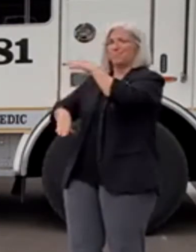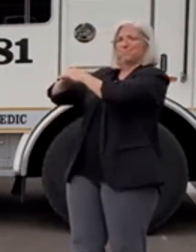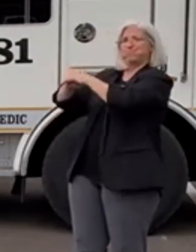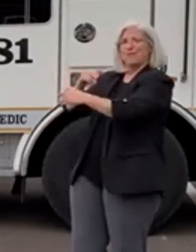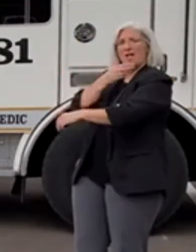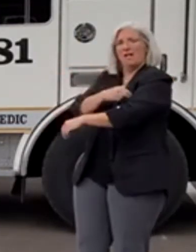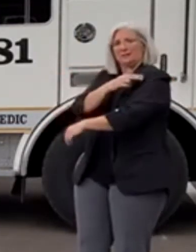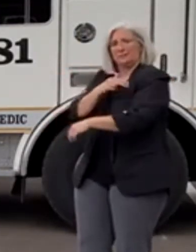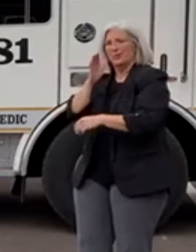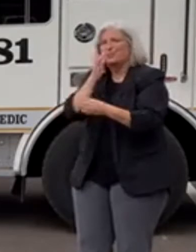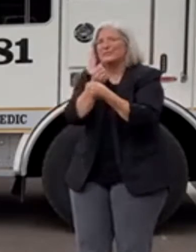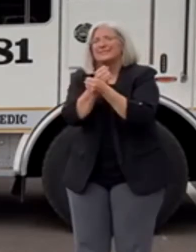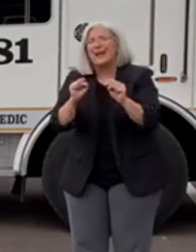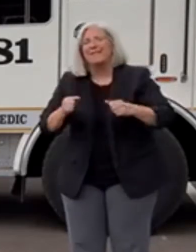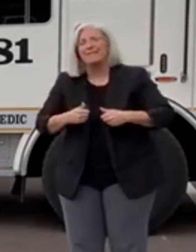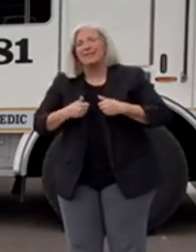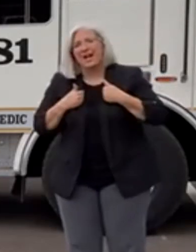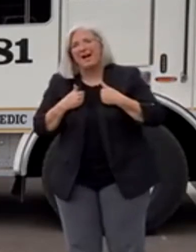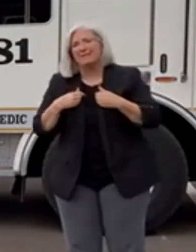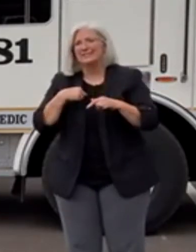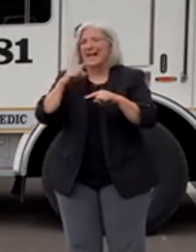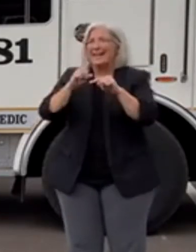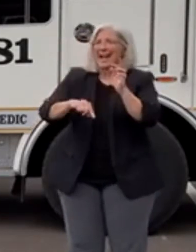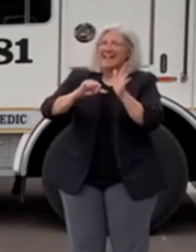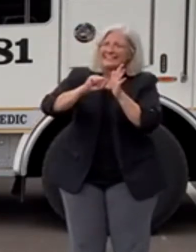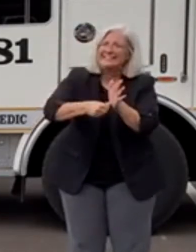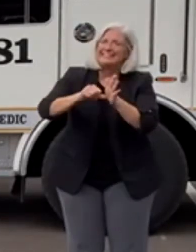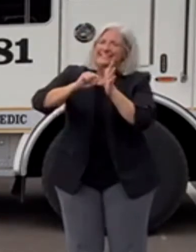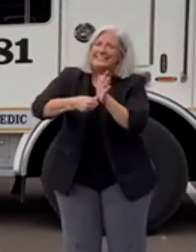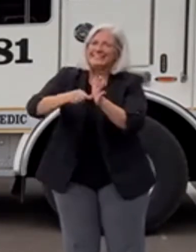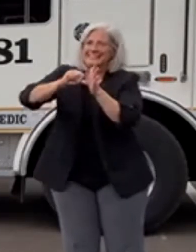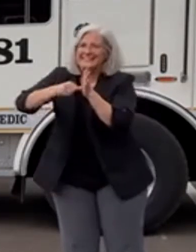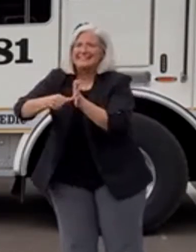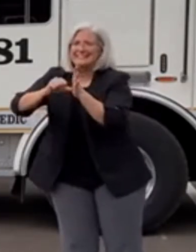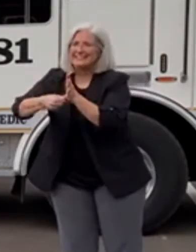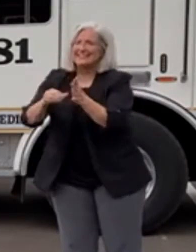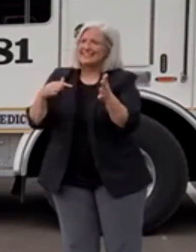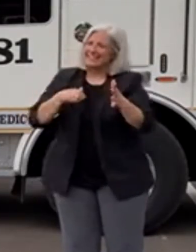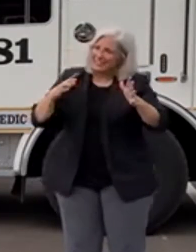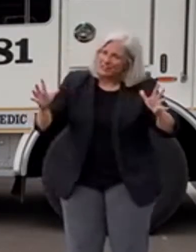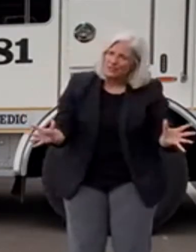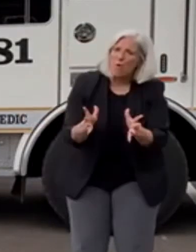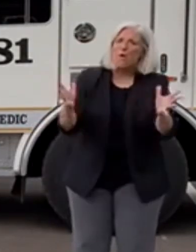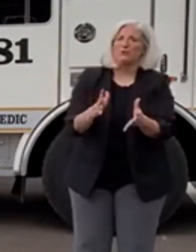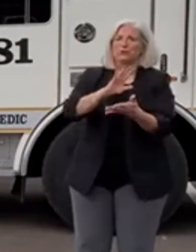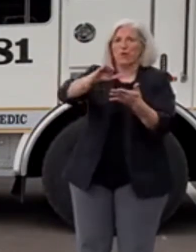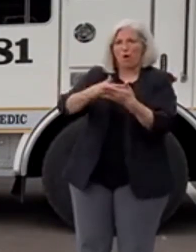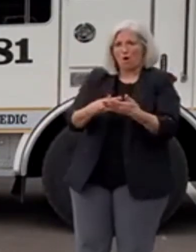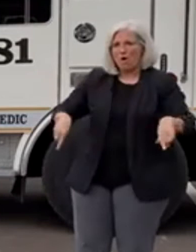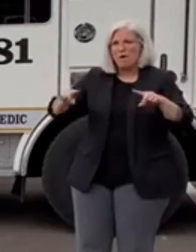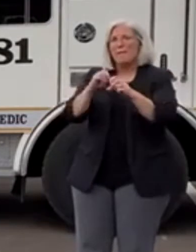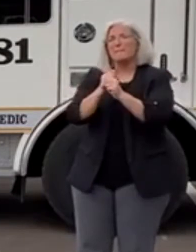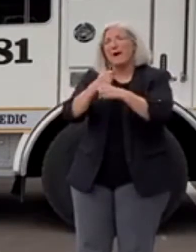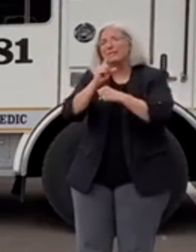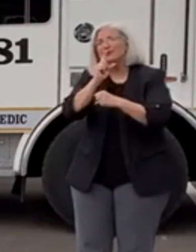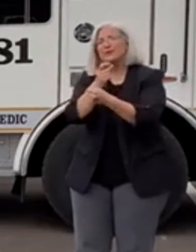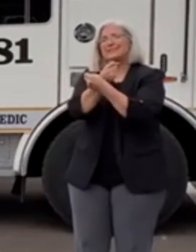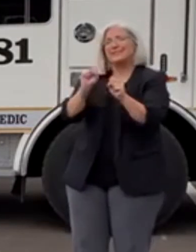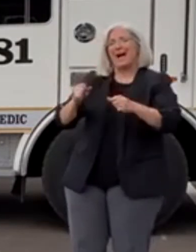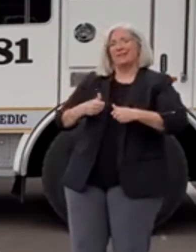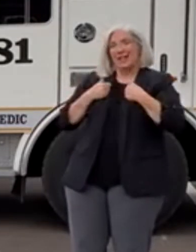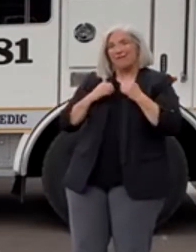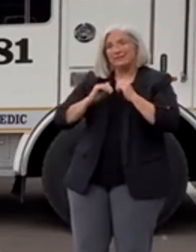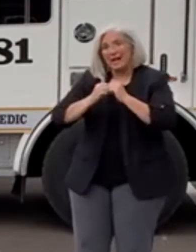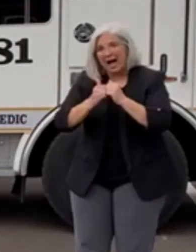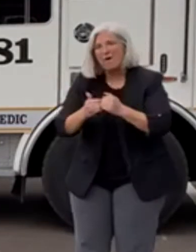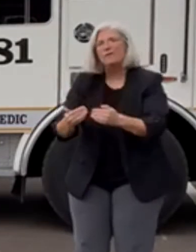stress this enough, and I urge everyone, in order to save lives, please take the responsibility of doing it. It